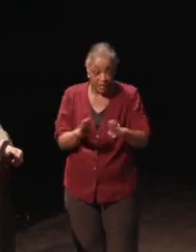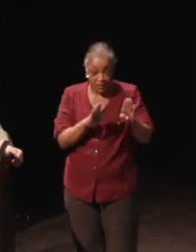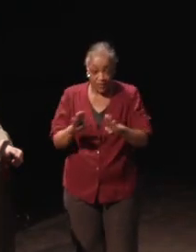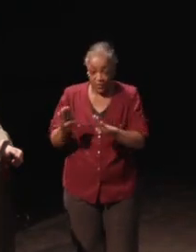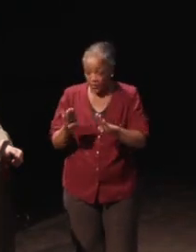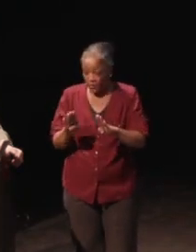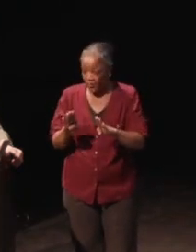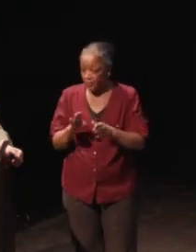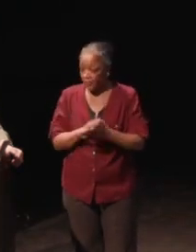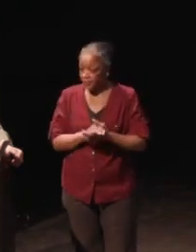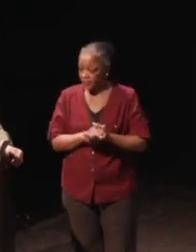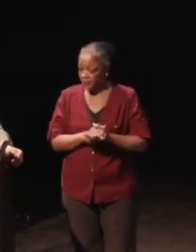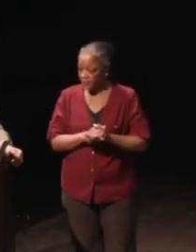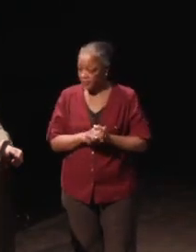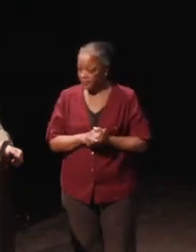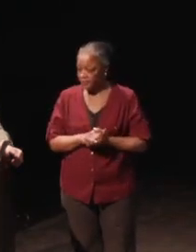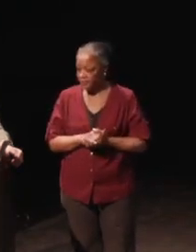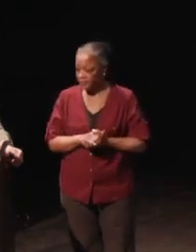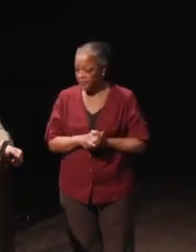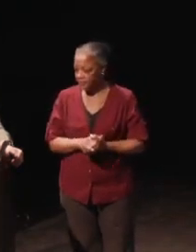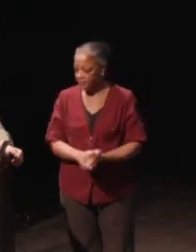Right.